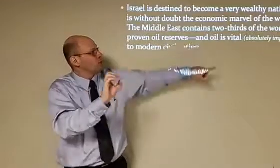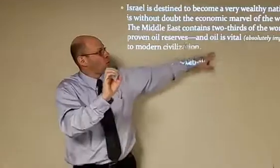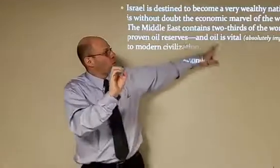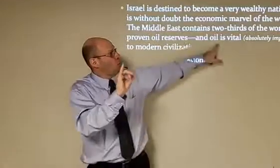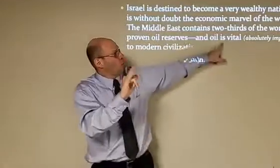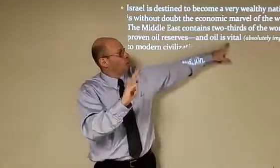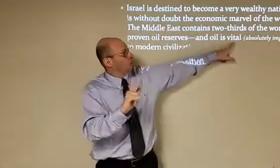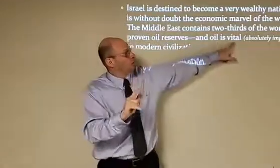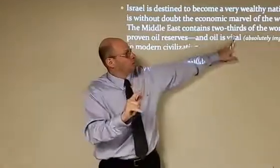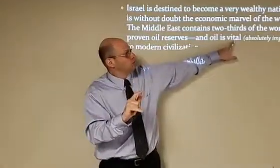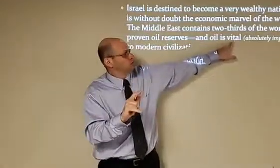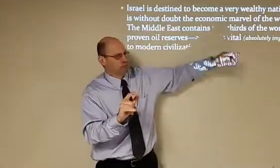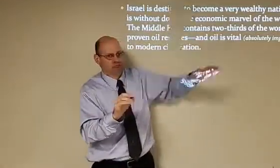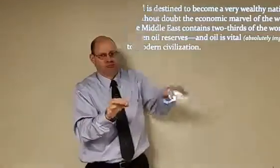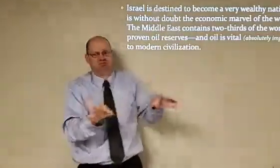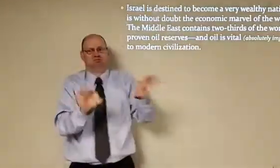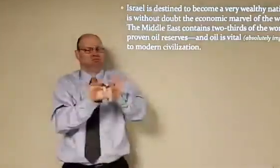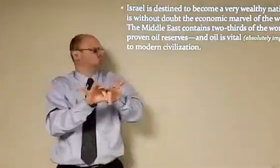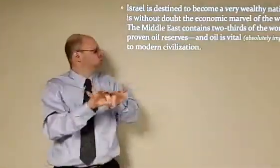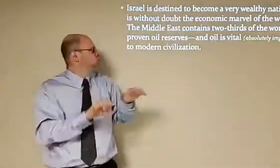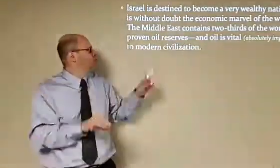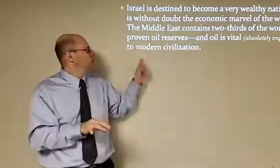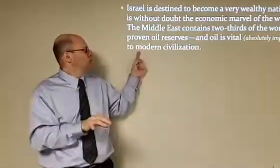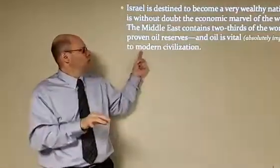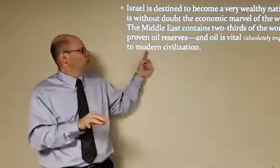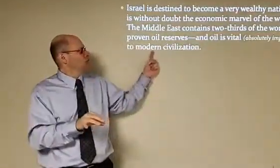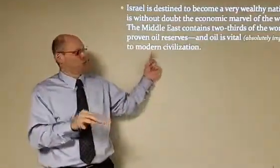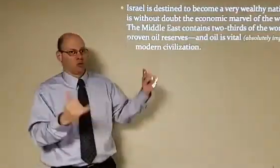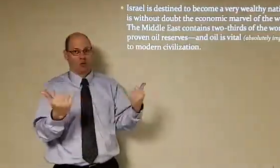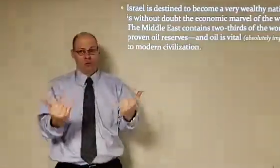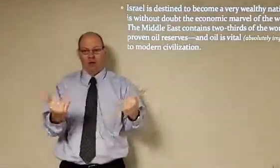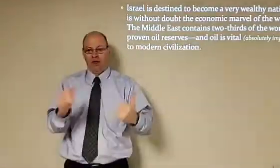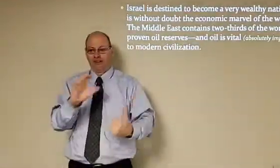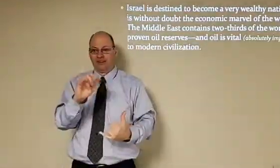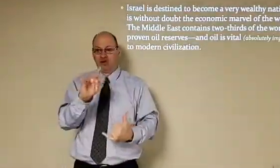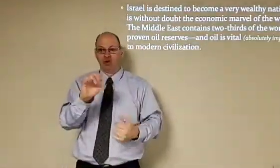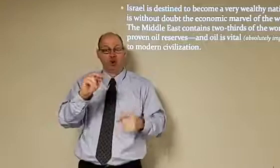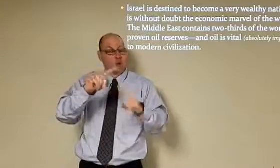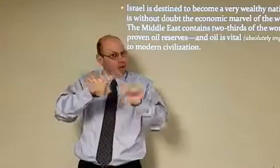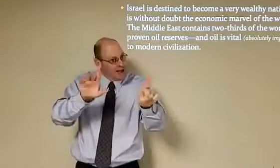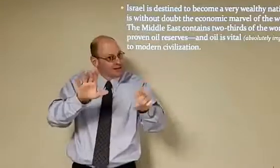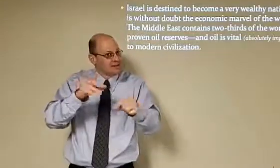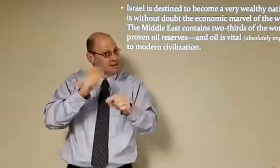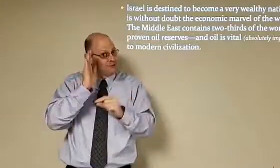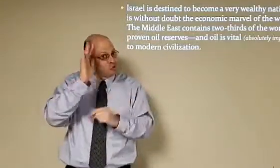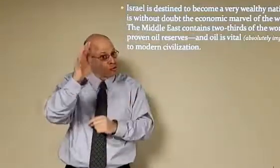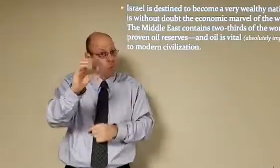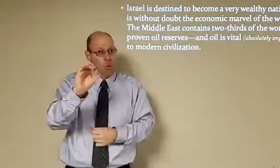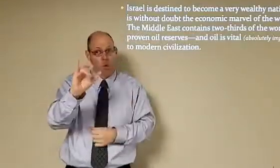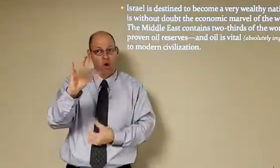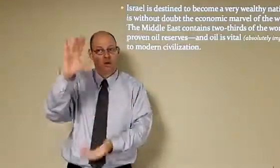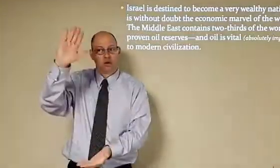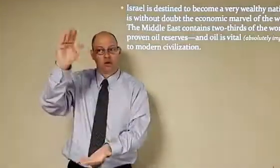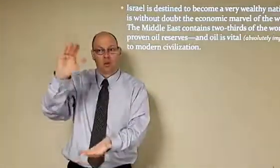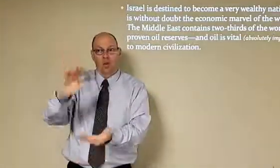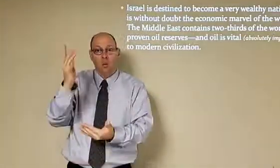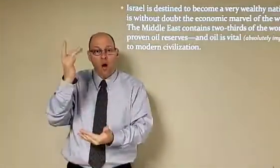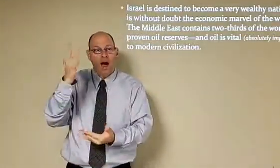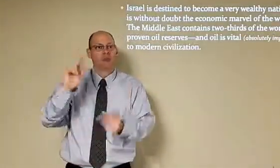Oil is vital to modern civilization, so it's an absolute of importance. You know, oil